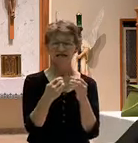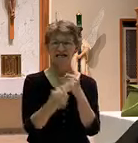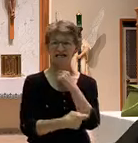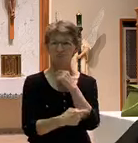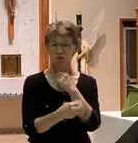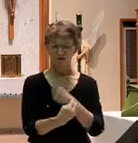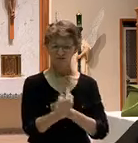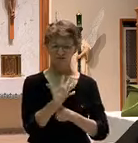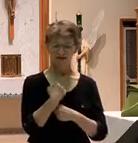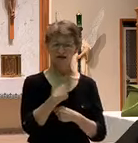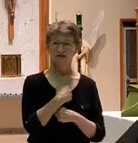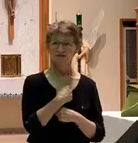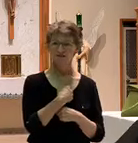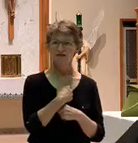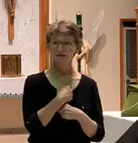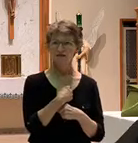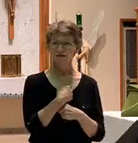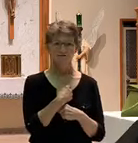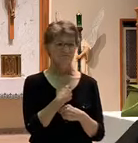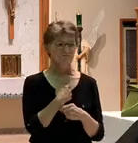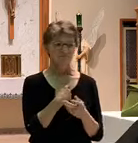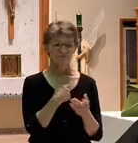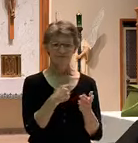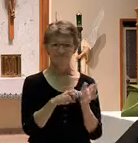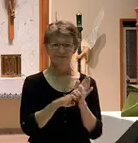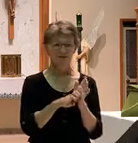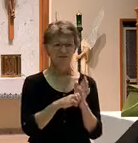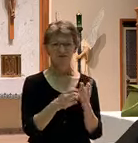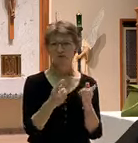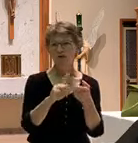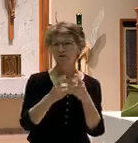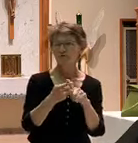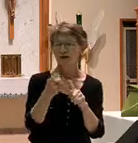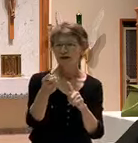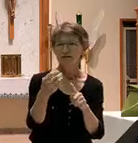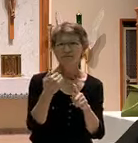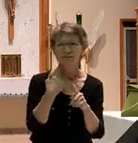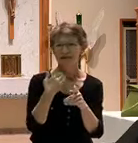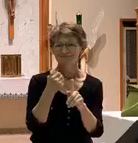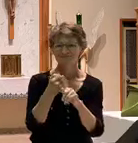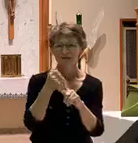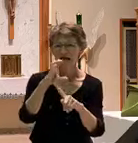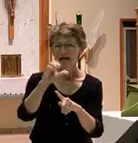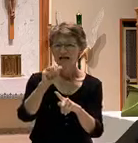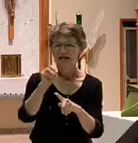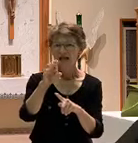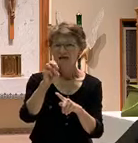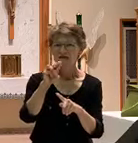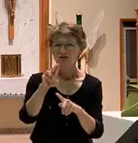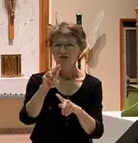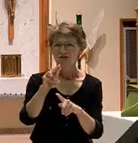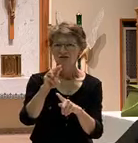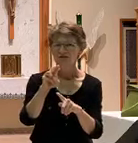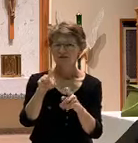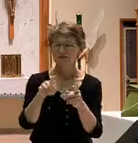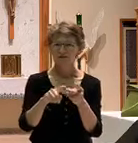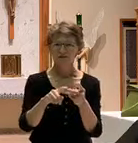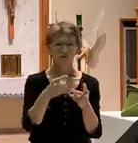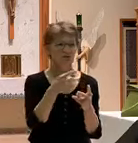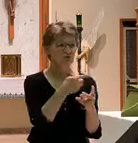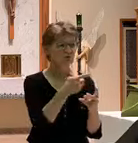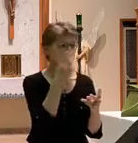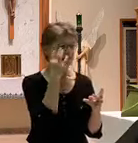When you have a friend who has just received a cancer diagnosis, or when you've experienced a tragic death, someone